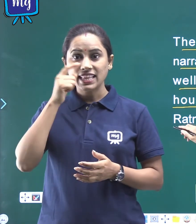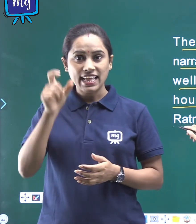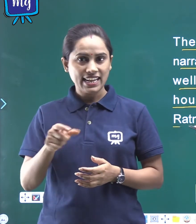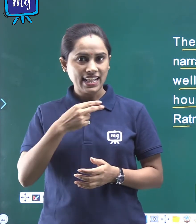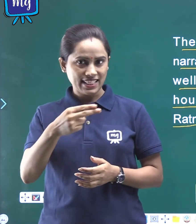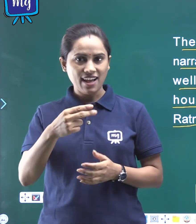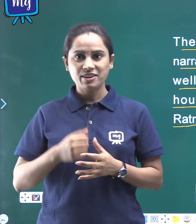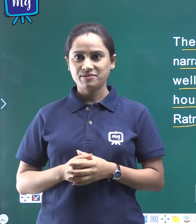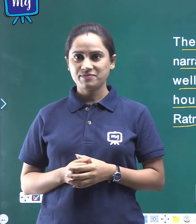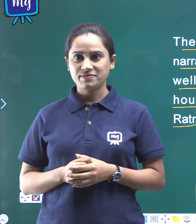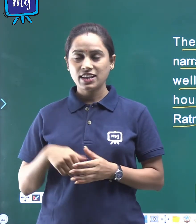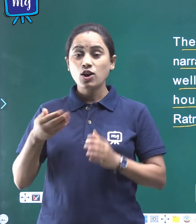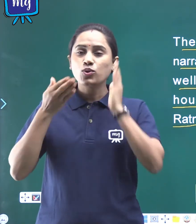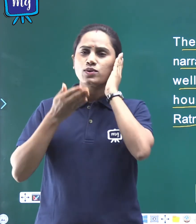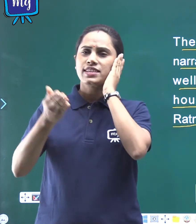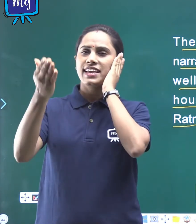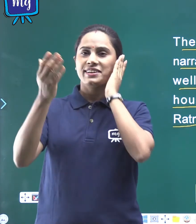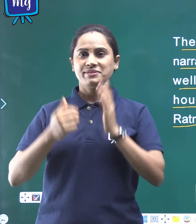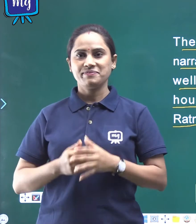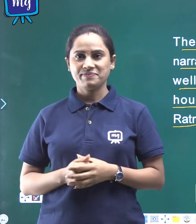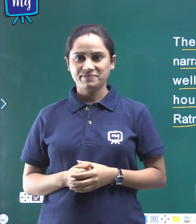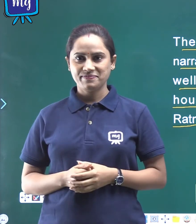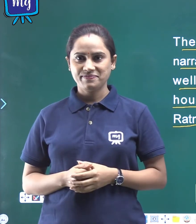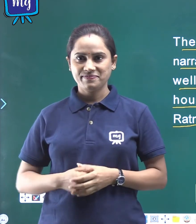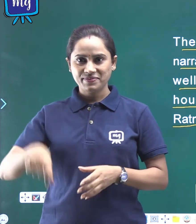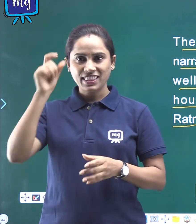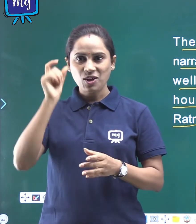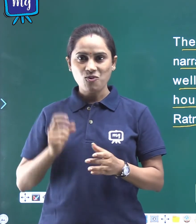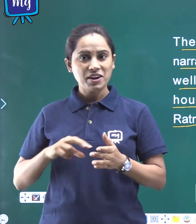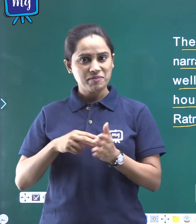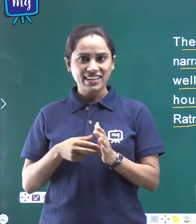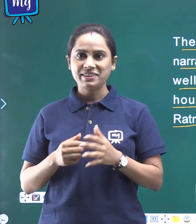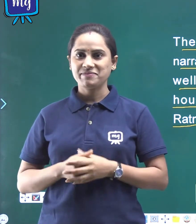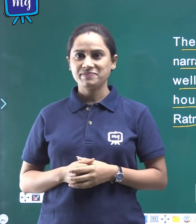Ratna to sing. Word meaning